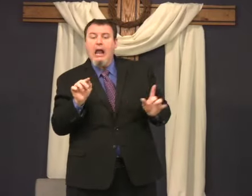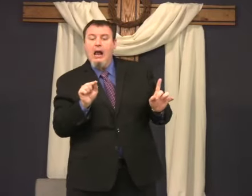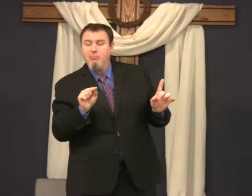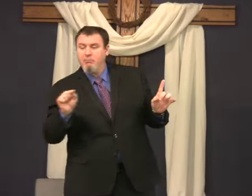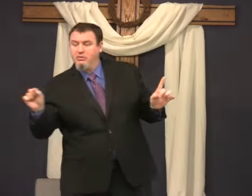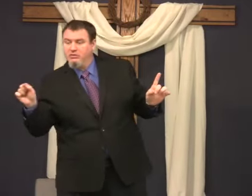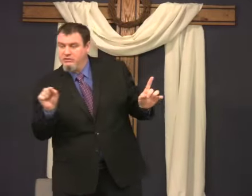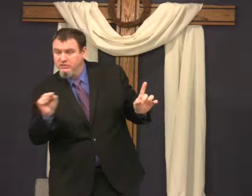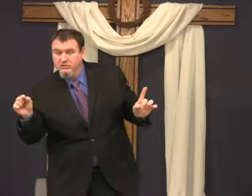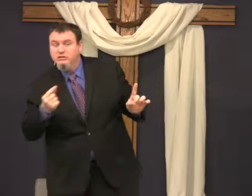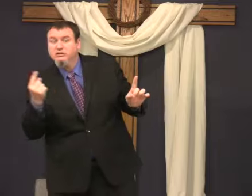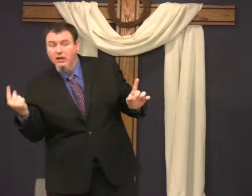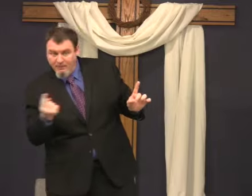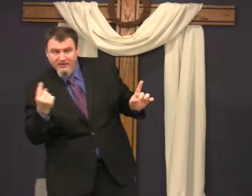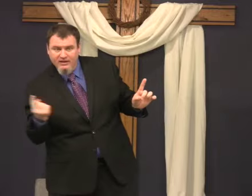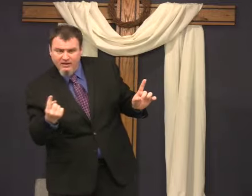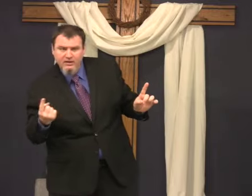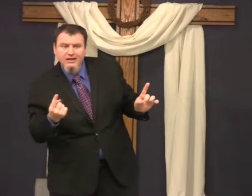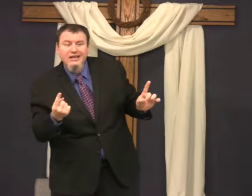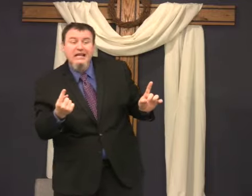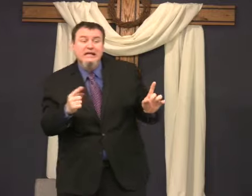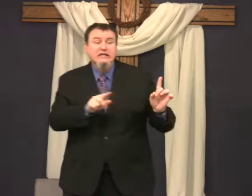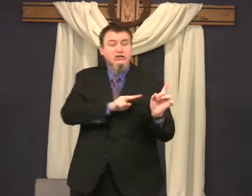Jesus says, I am something,